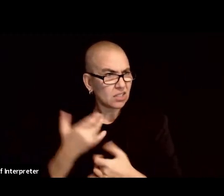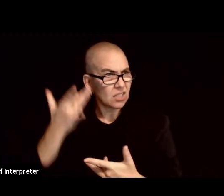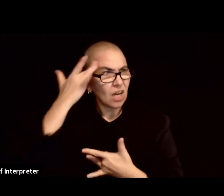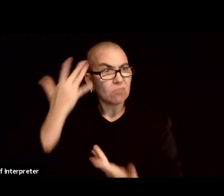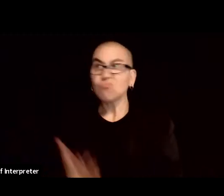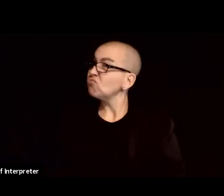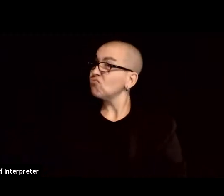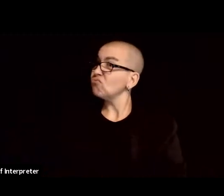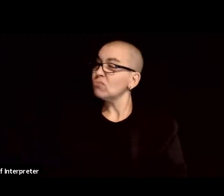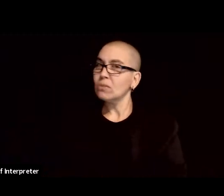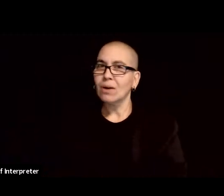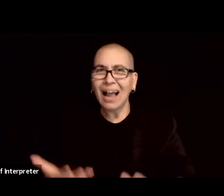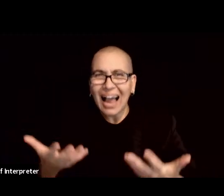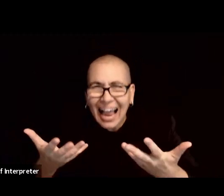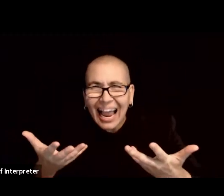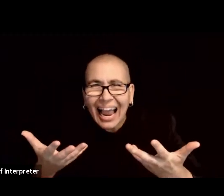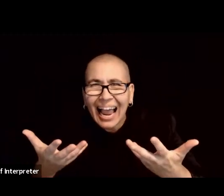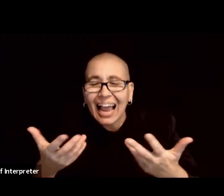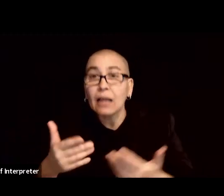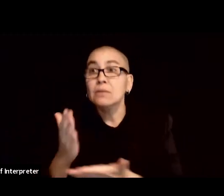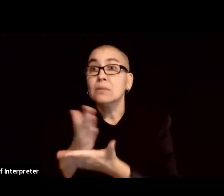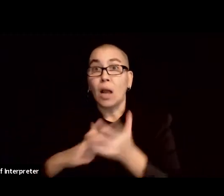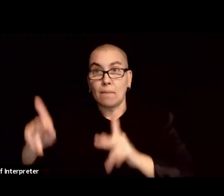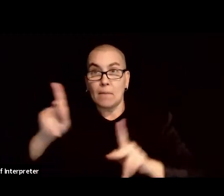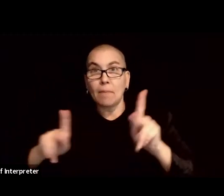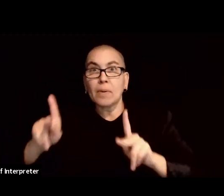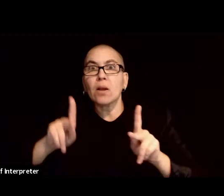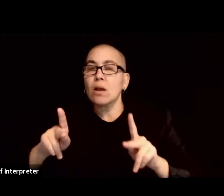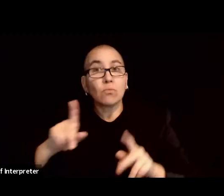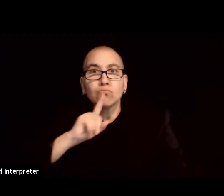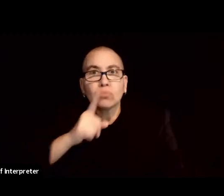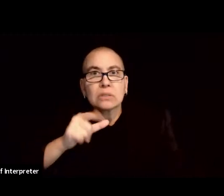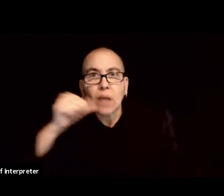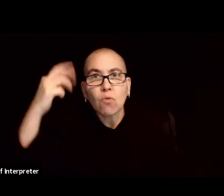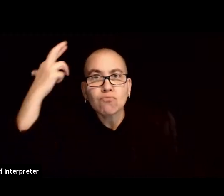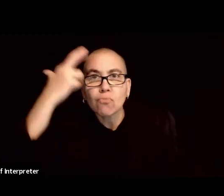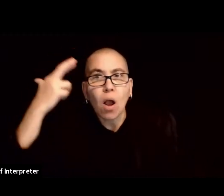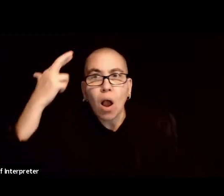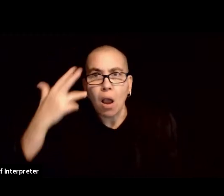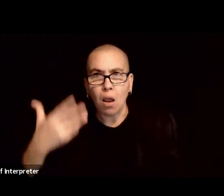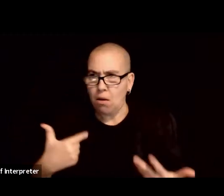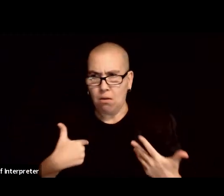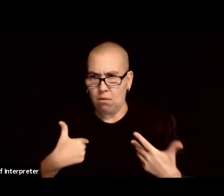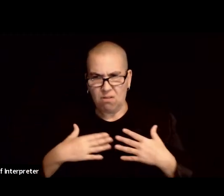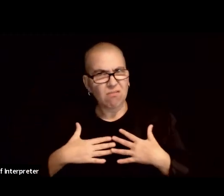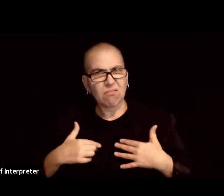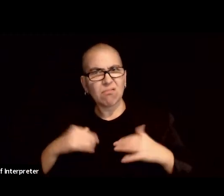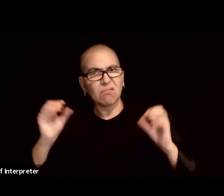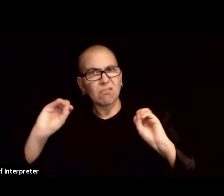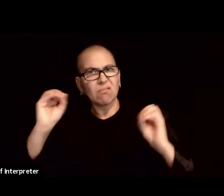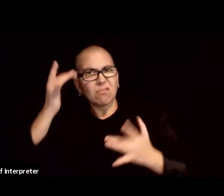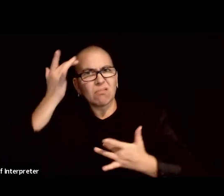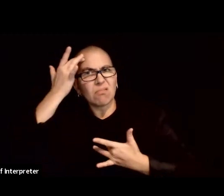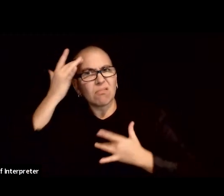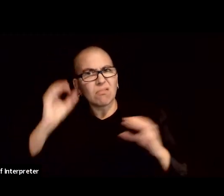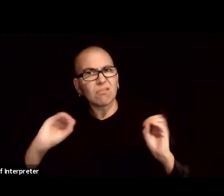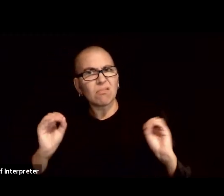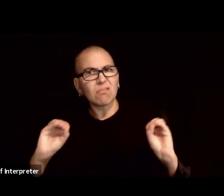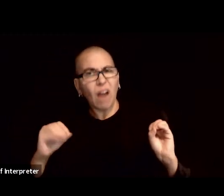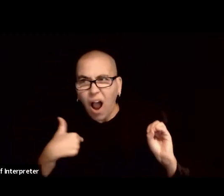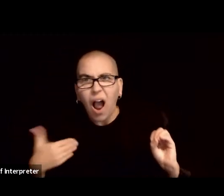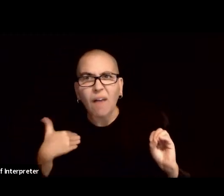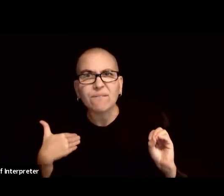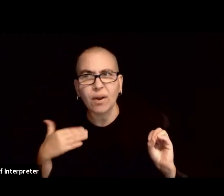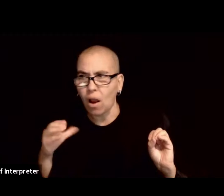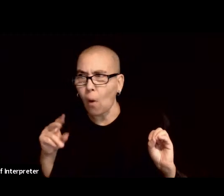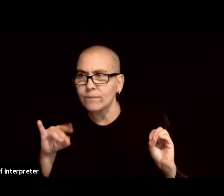have it. They don't have any symptoms or very mild symptoms. So the process tends to yield